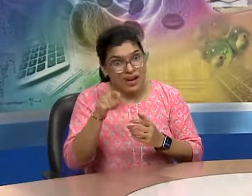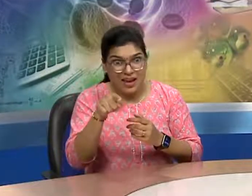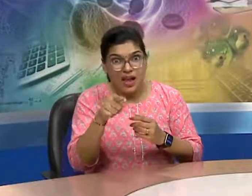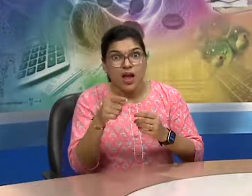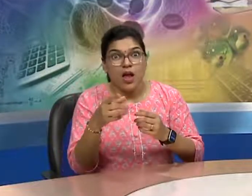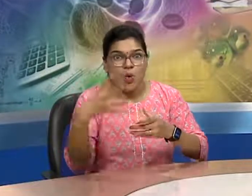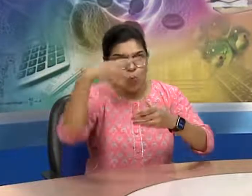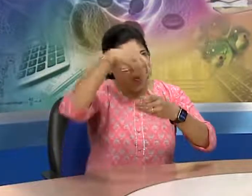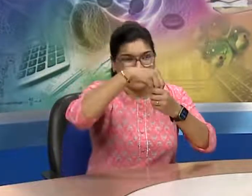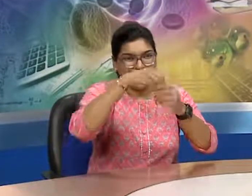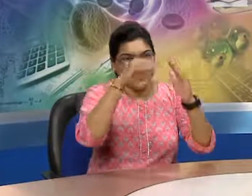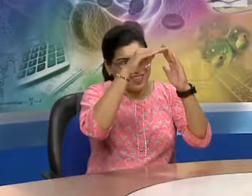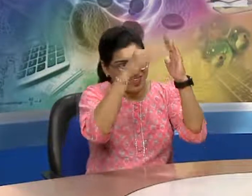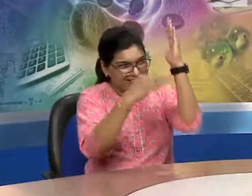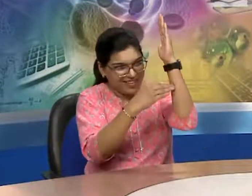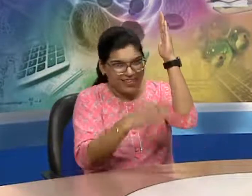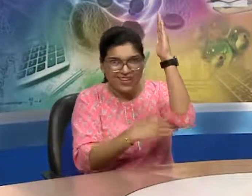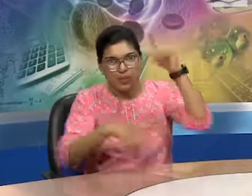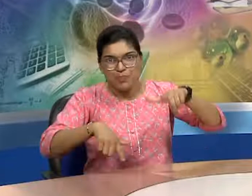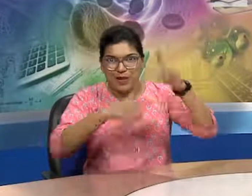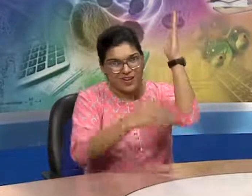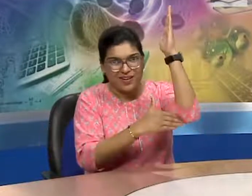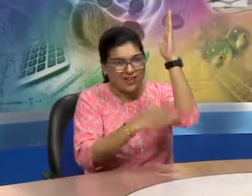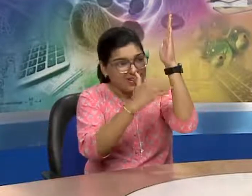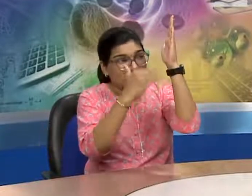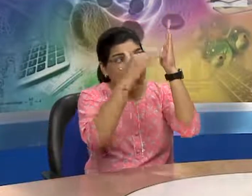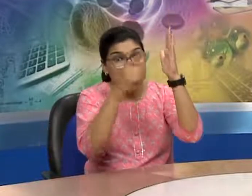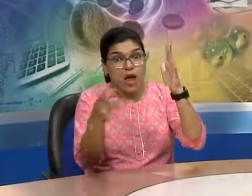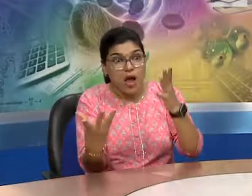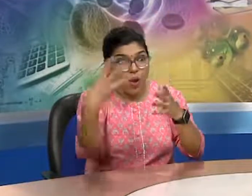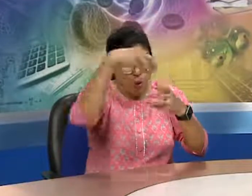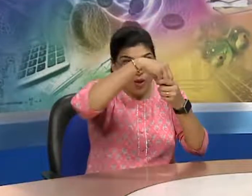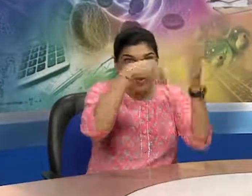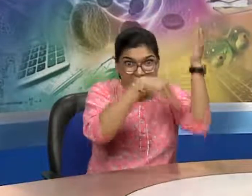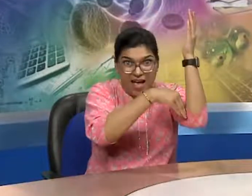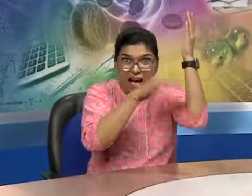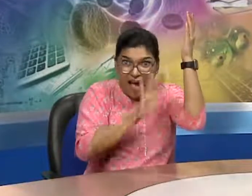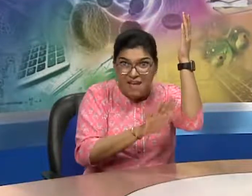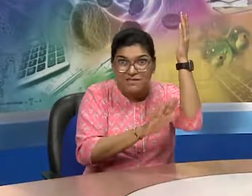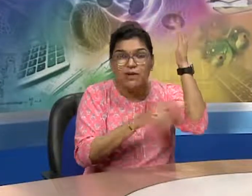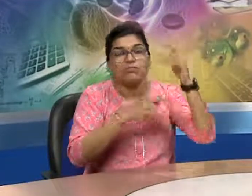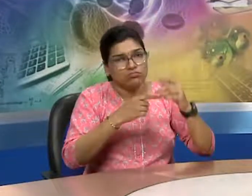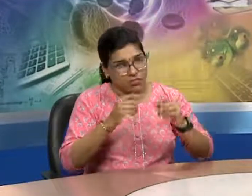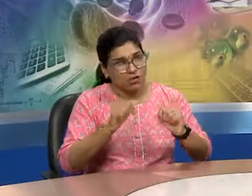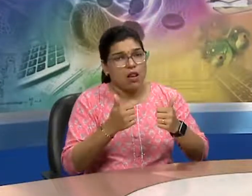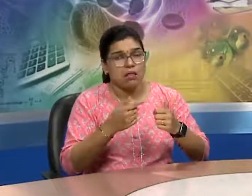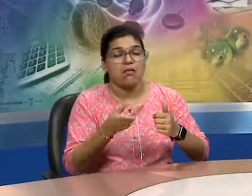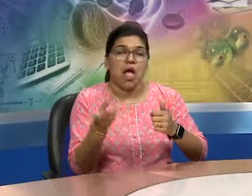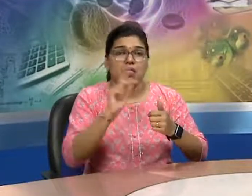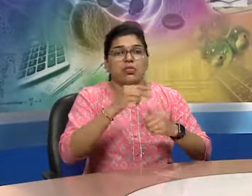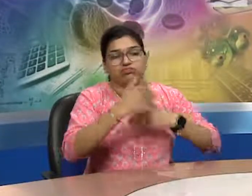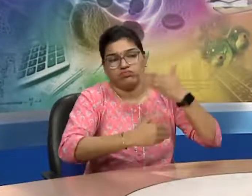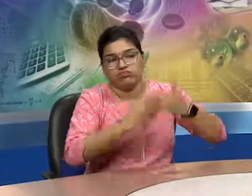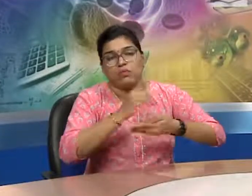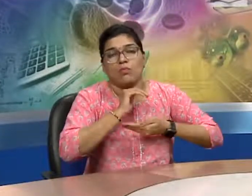of a species by which it uses the resources in